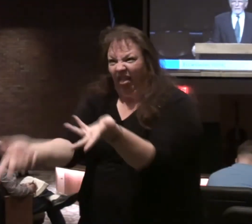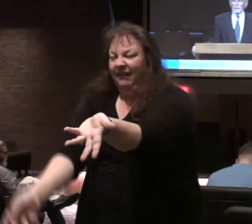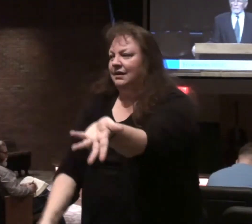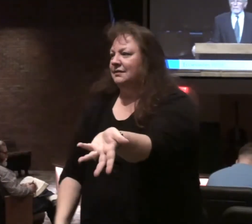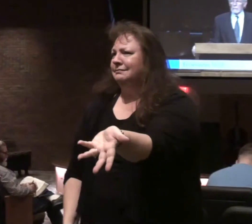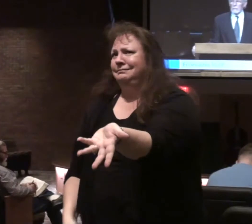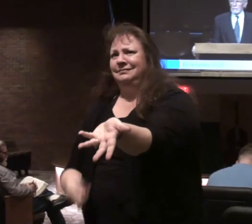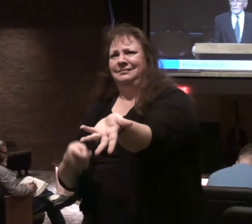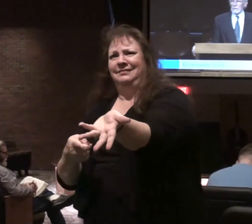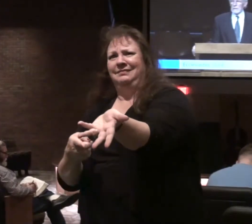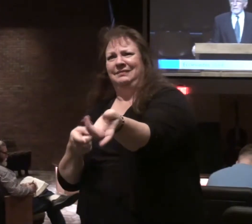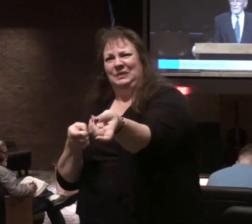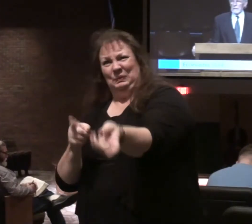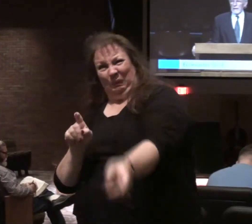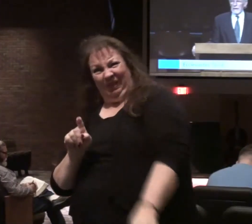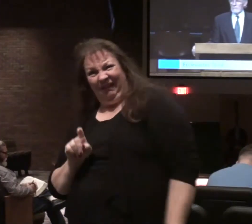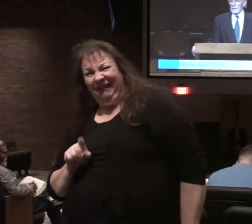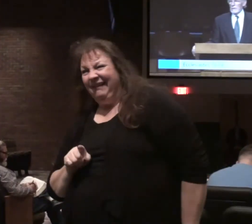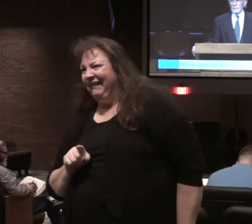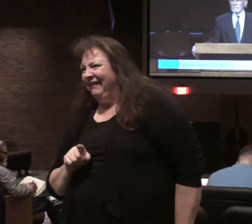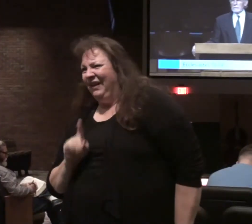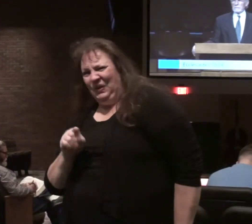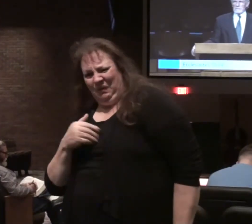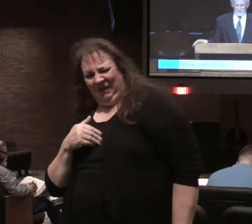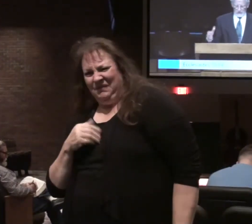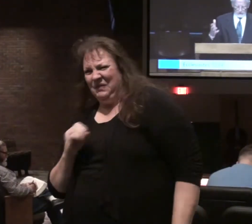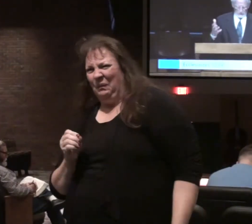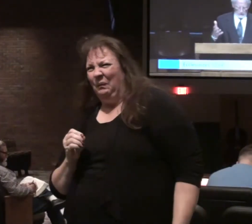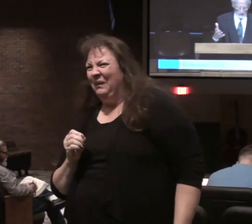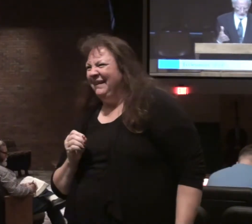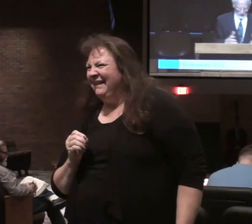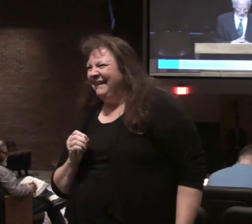But they have no control. They have no,